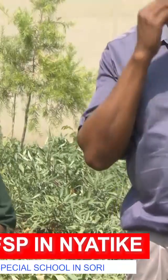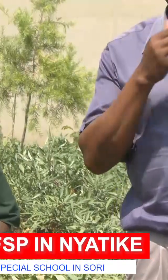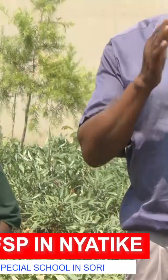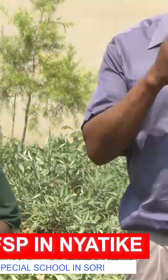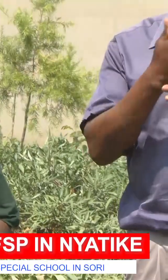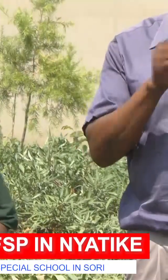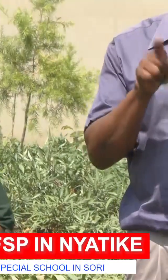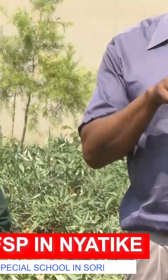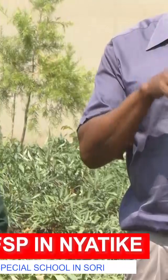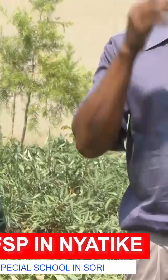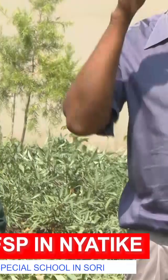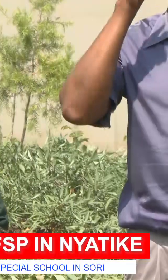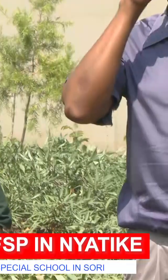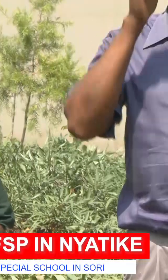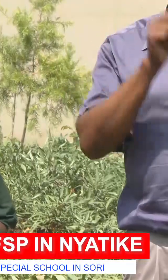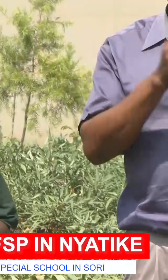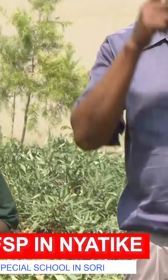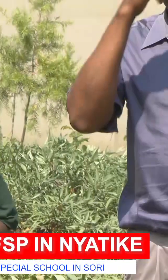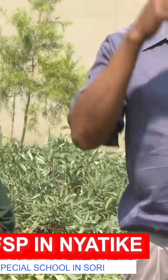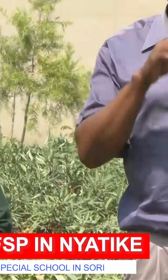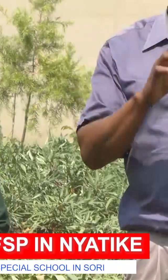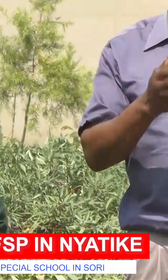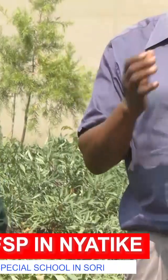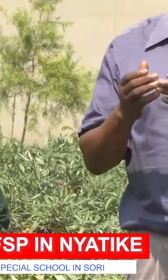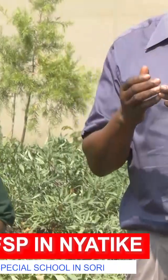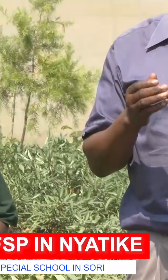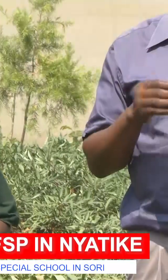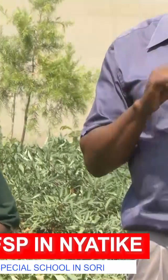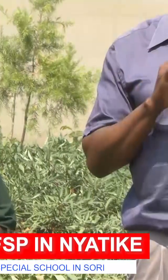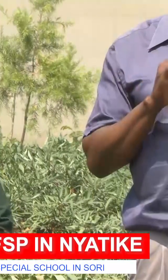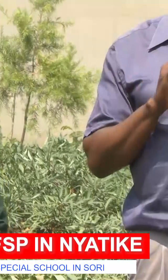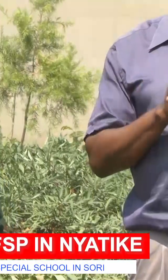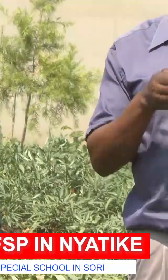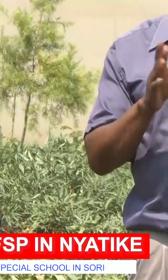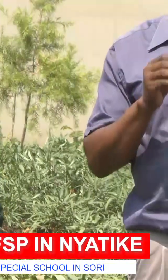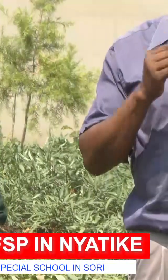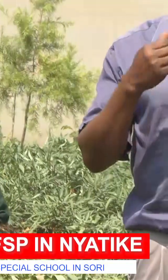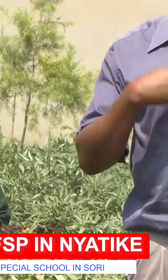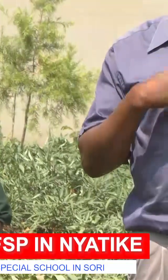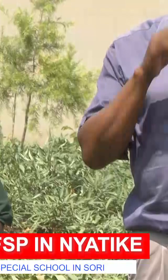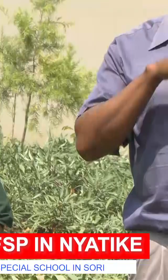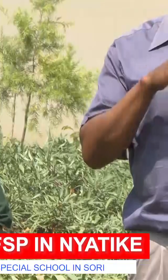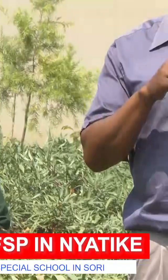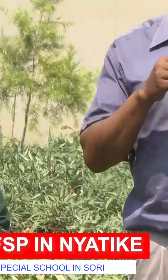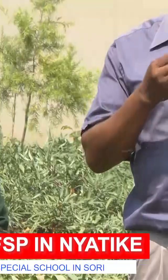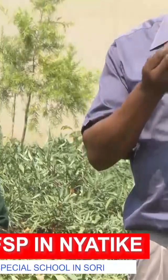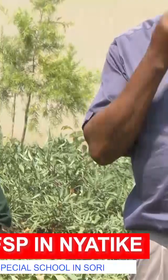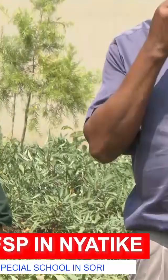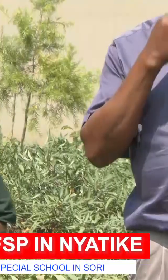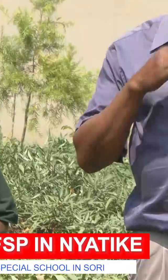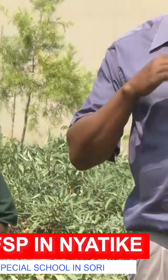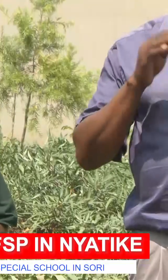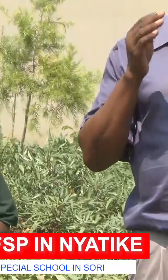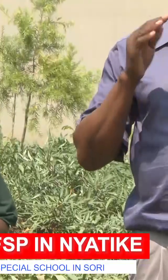their parents and the community as a whole, and we are going to have those good eating habits and also agricultural